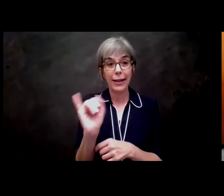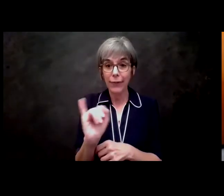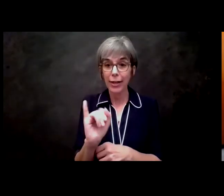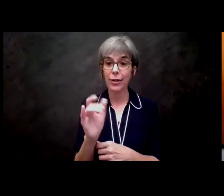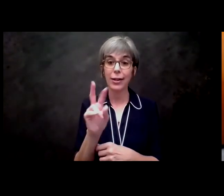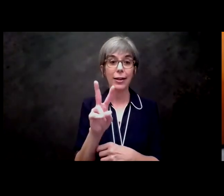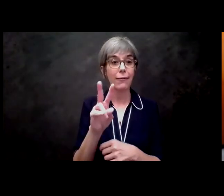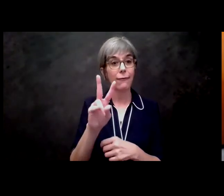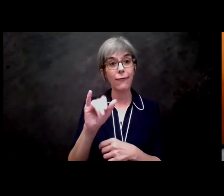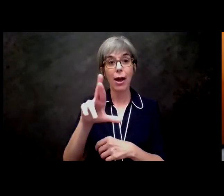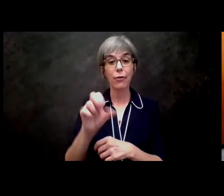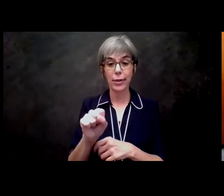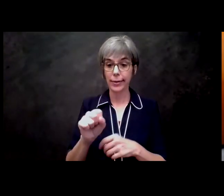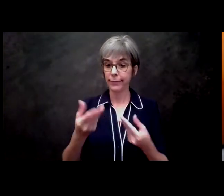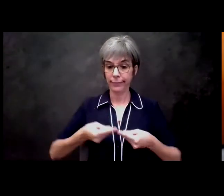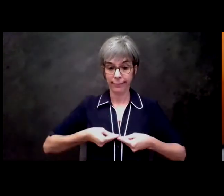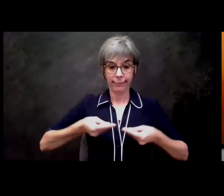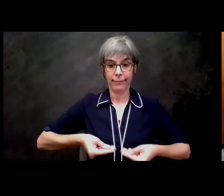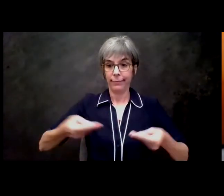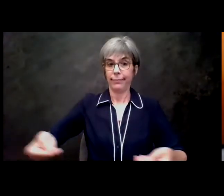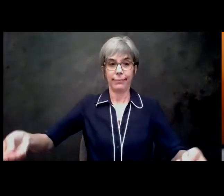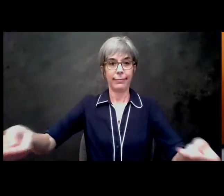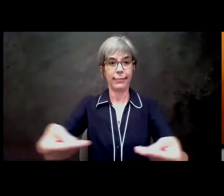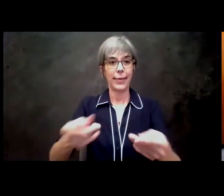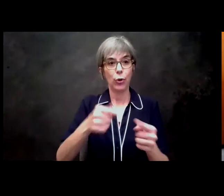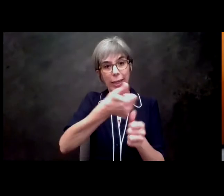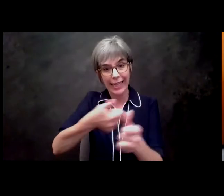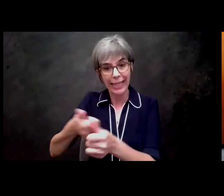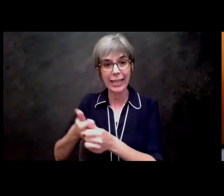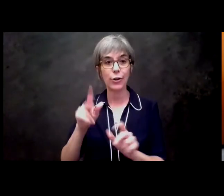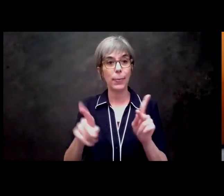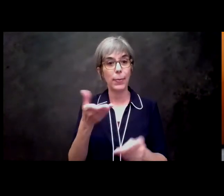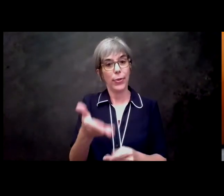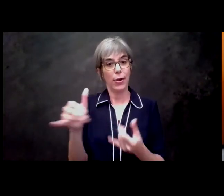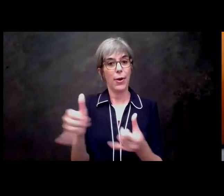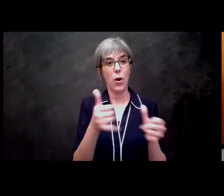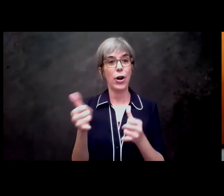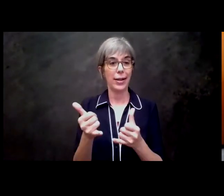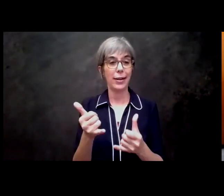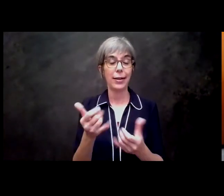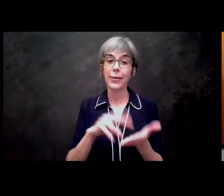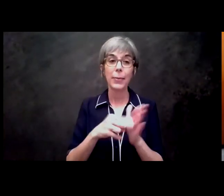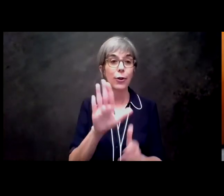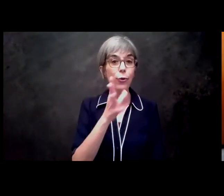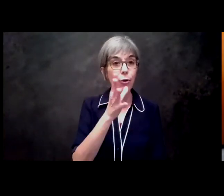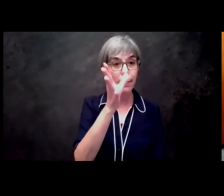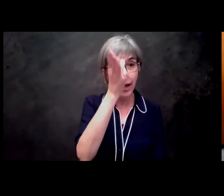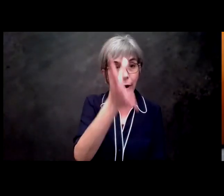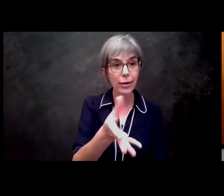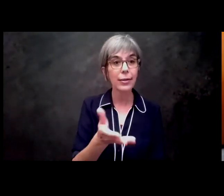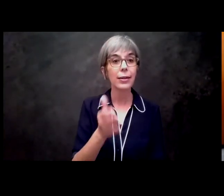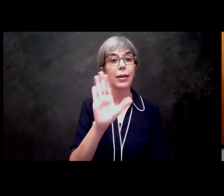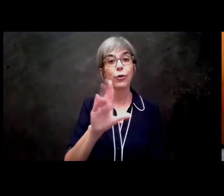you and exposing each and every person with whom you come into contact, your grandparents, your co-workers,